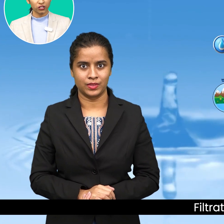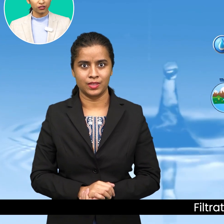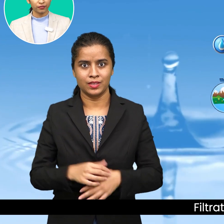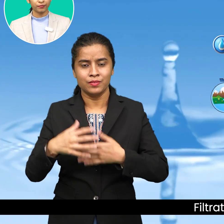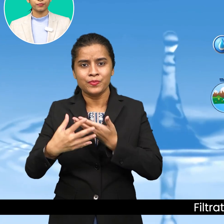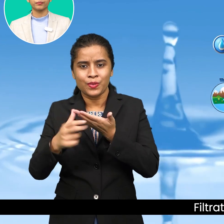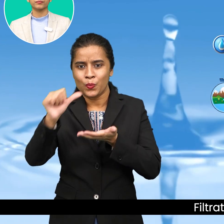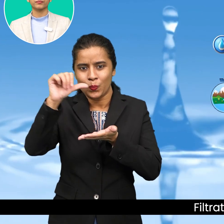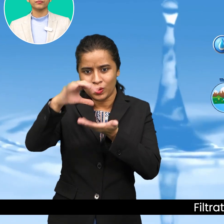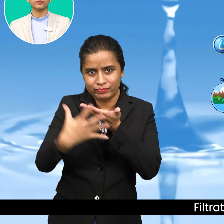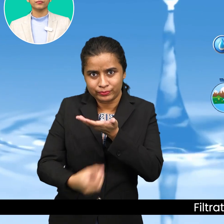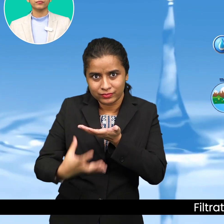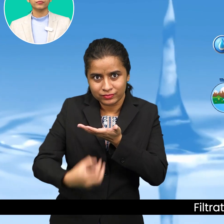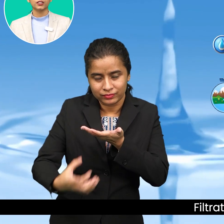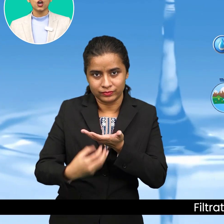filtration,